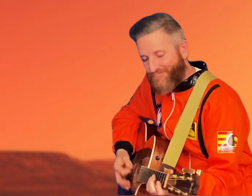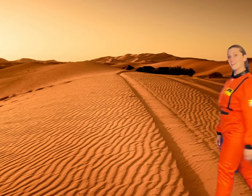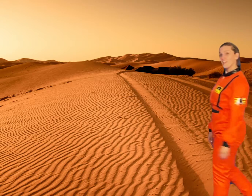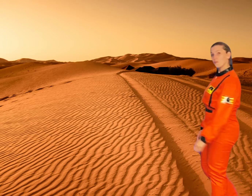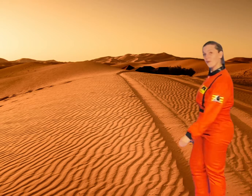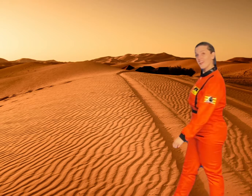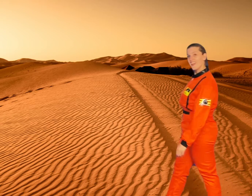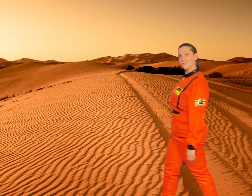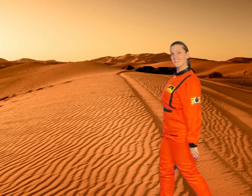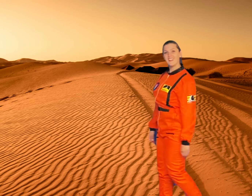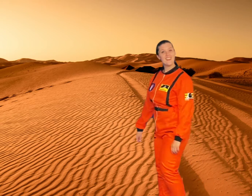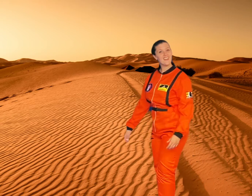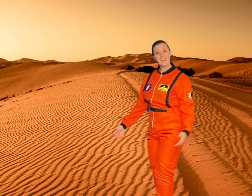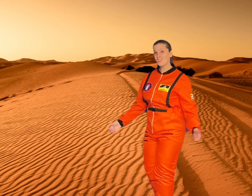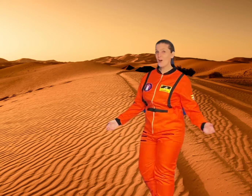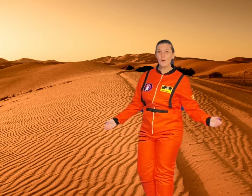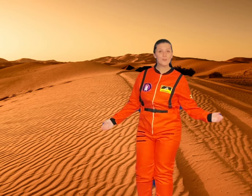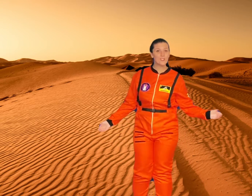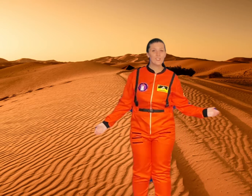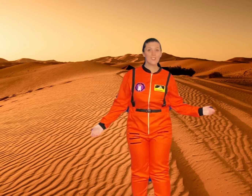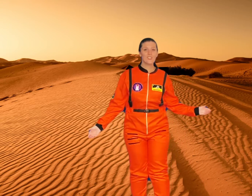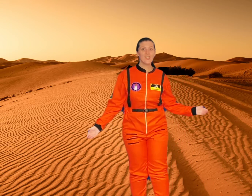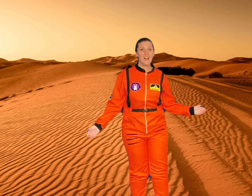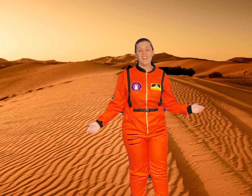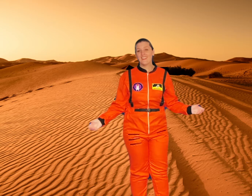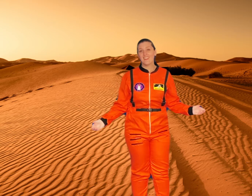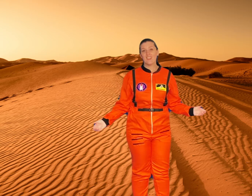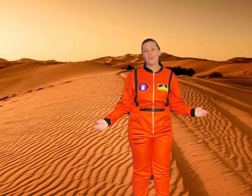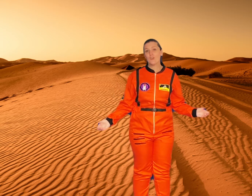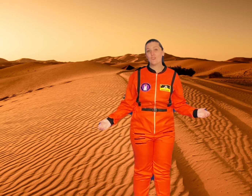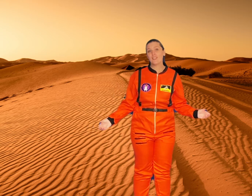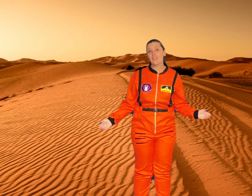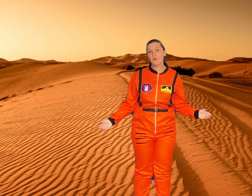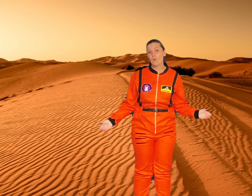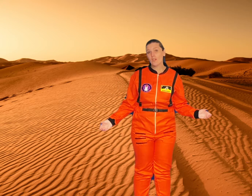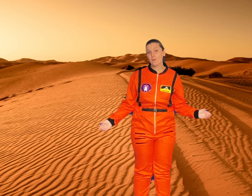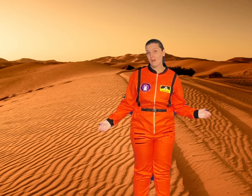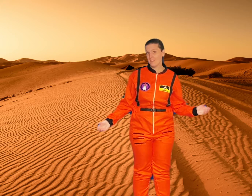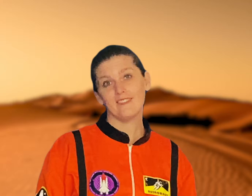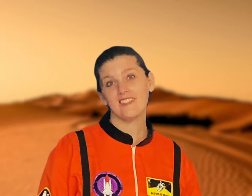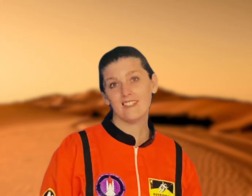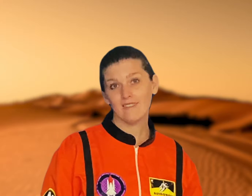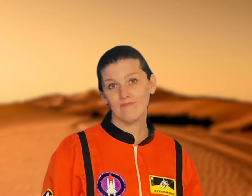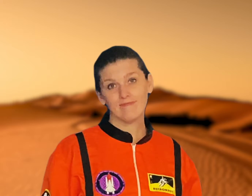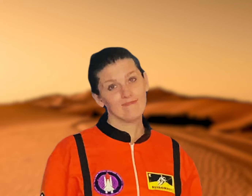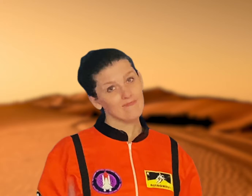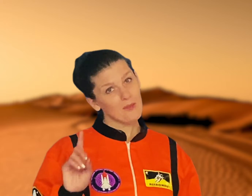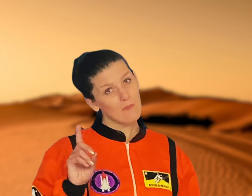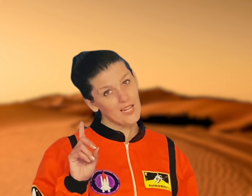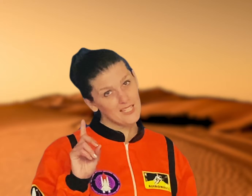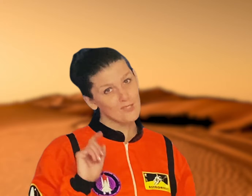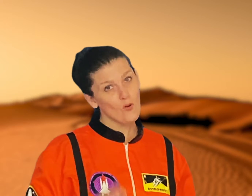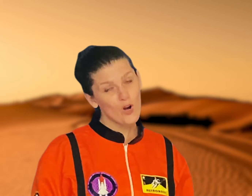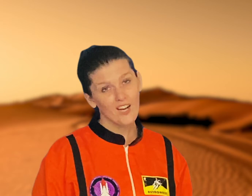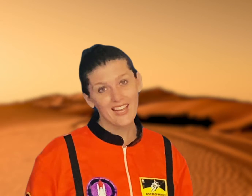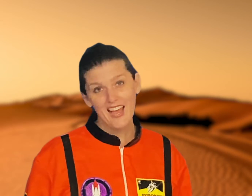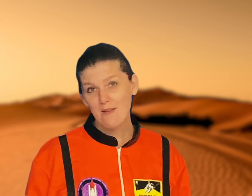It'll be a little colder than the earthly winter months, but it's